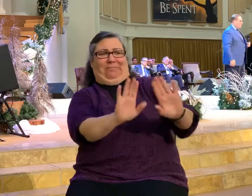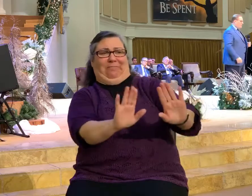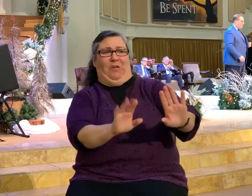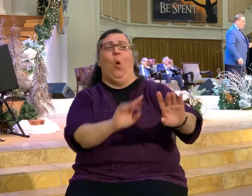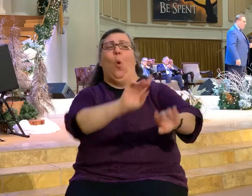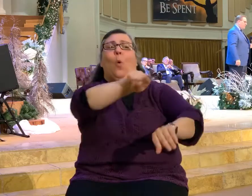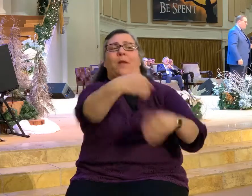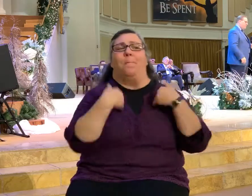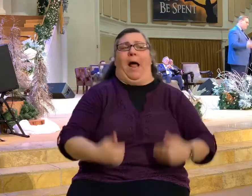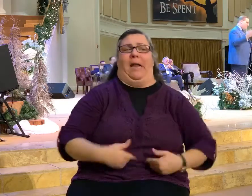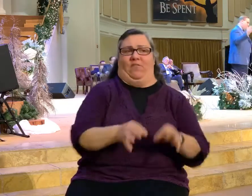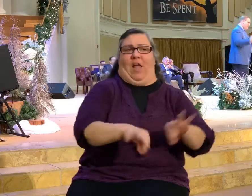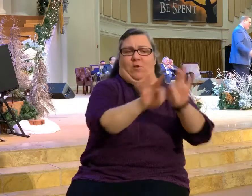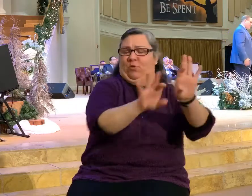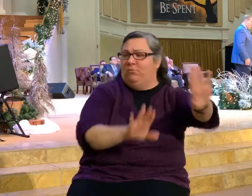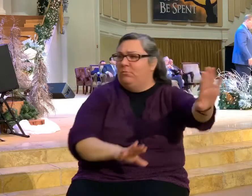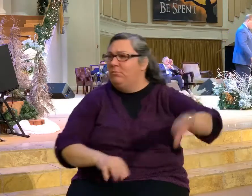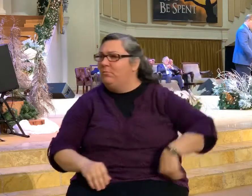her soul.